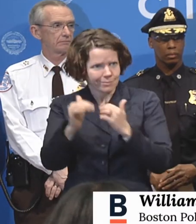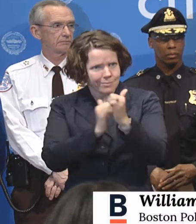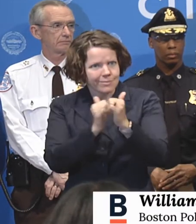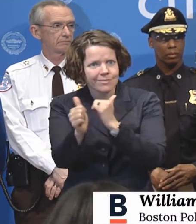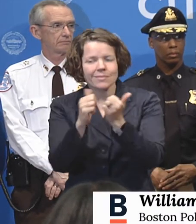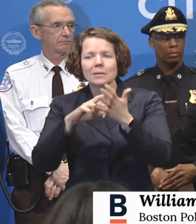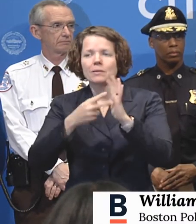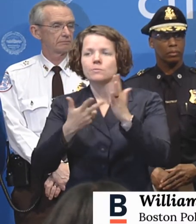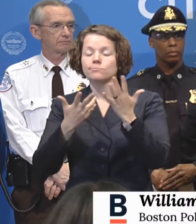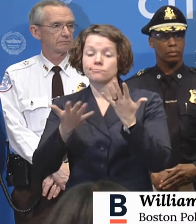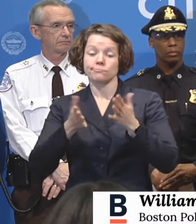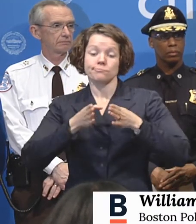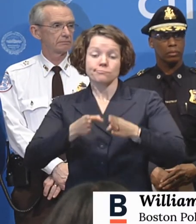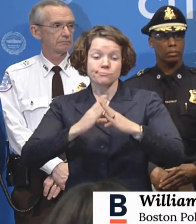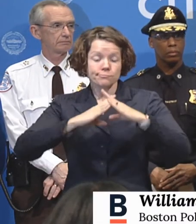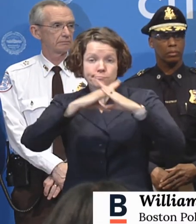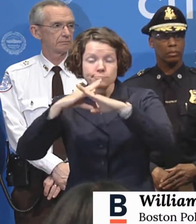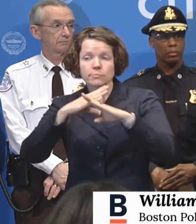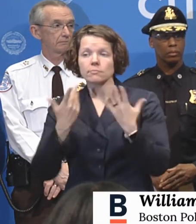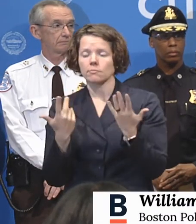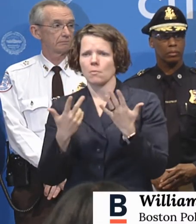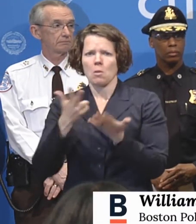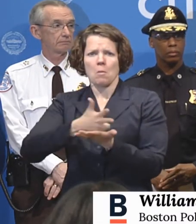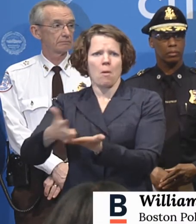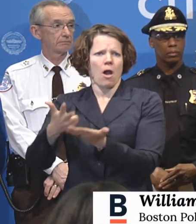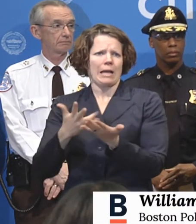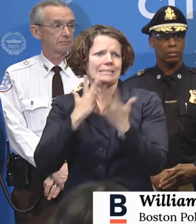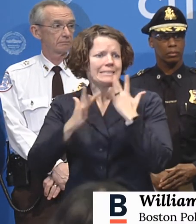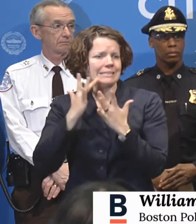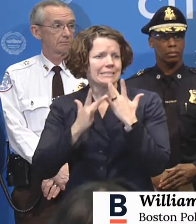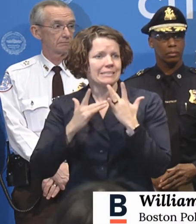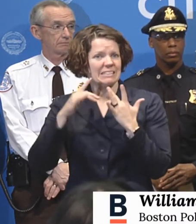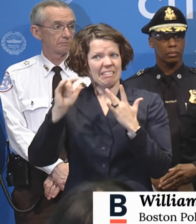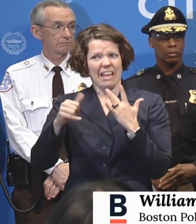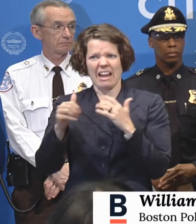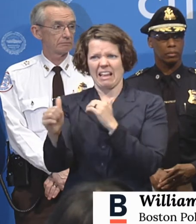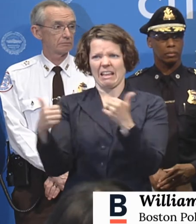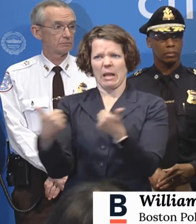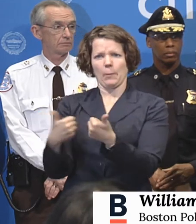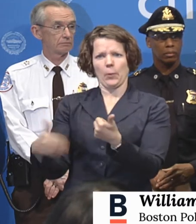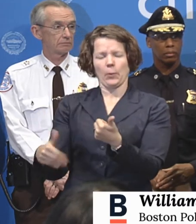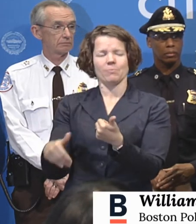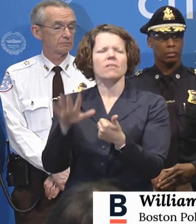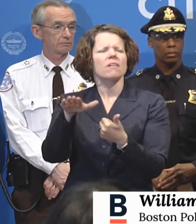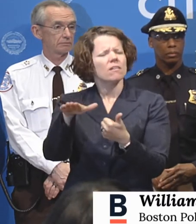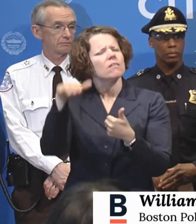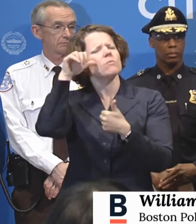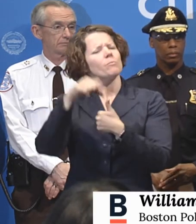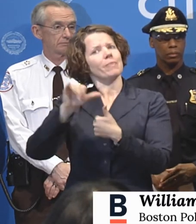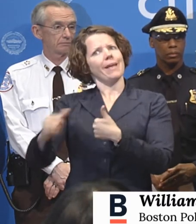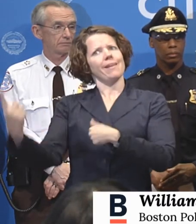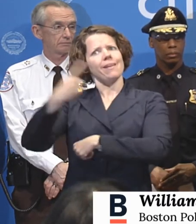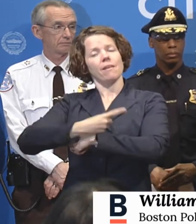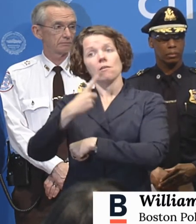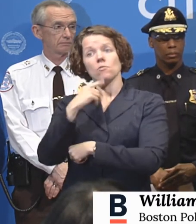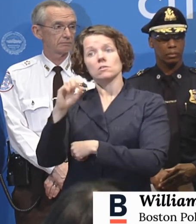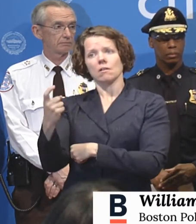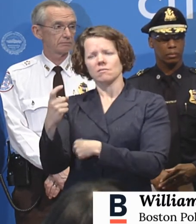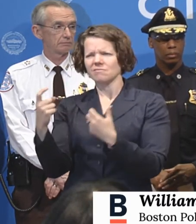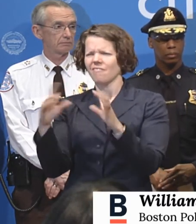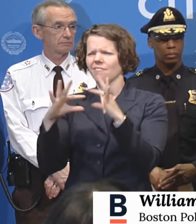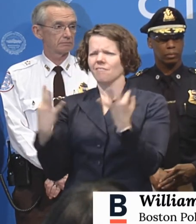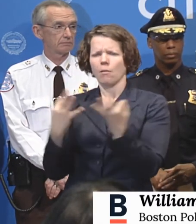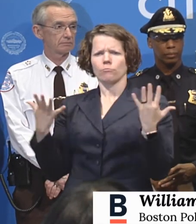So leave early to get to the game. And again, that's a family event too. Let's be mindful of that. And after the